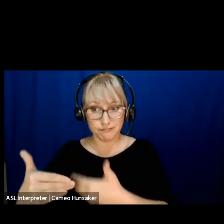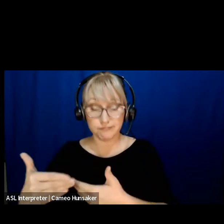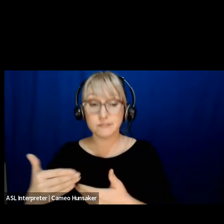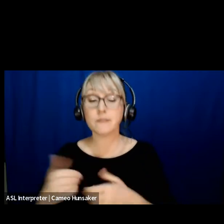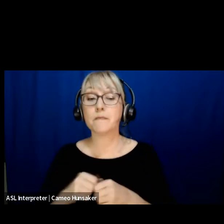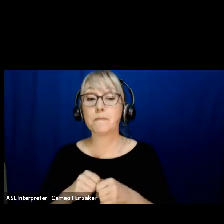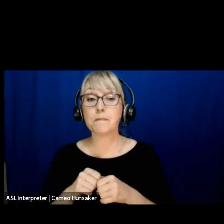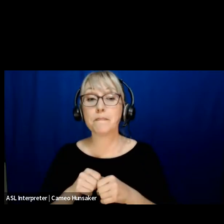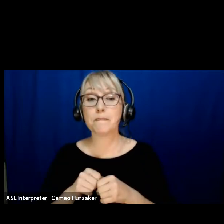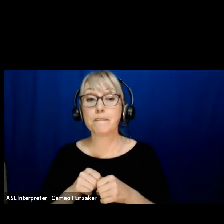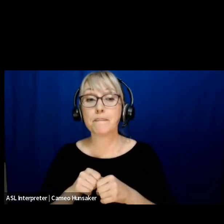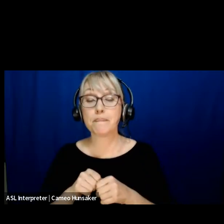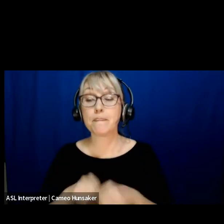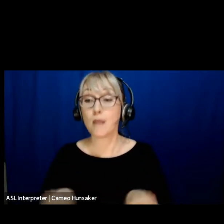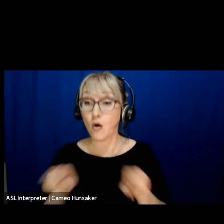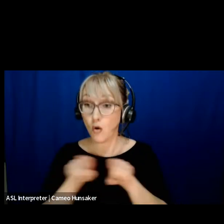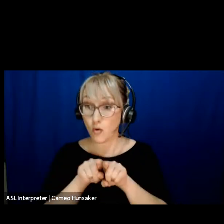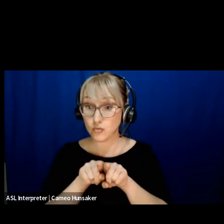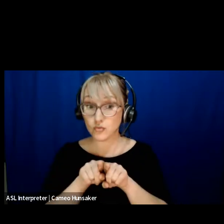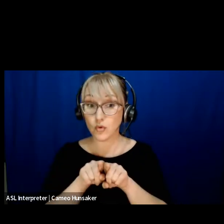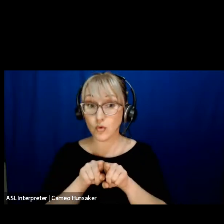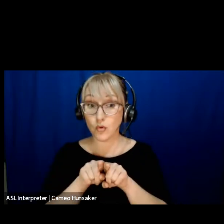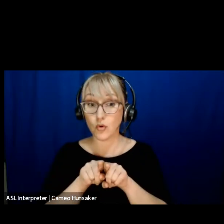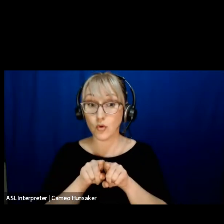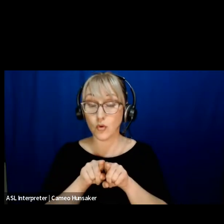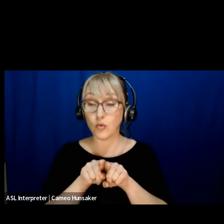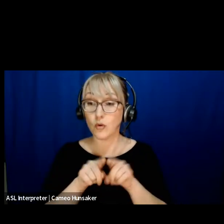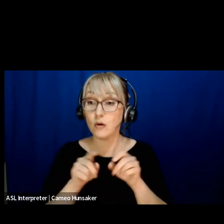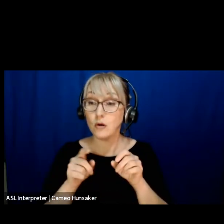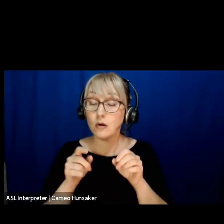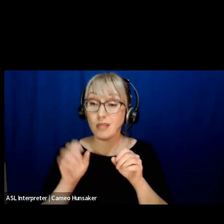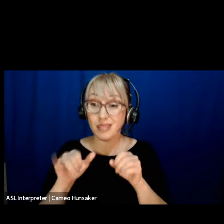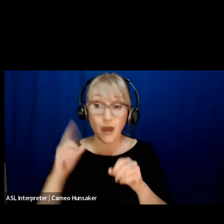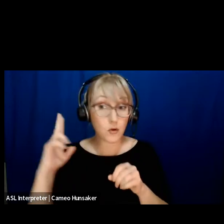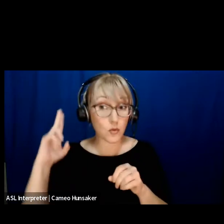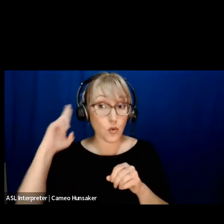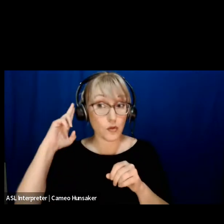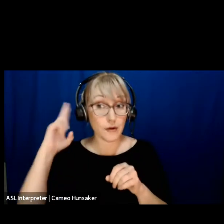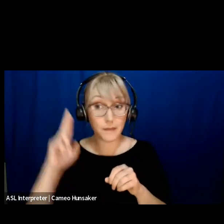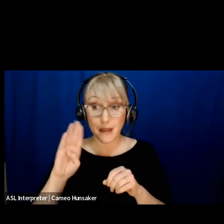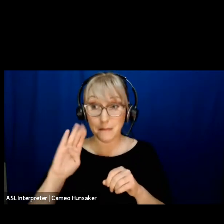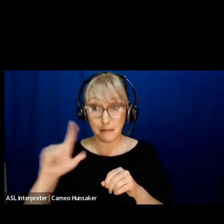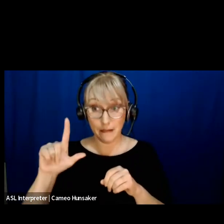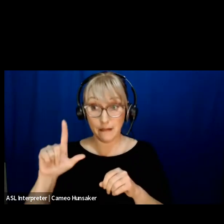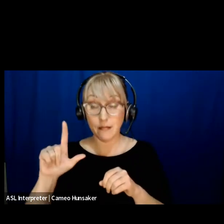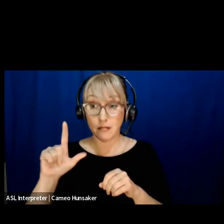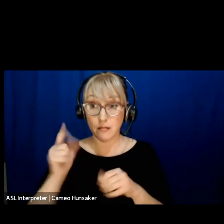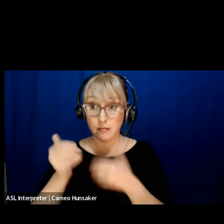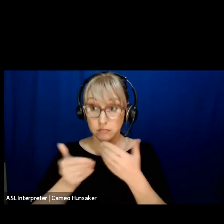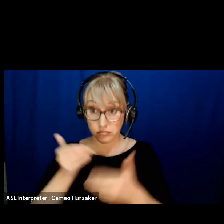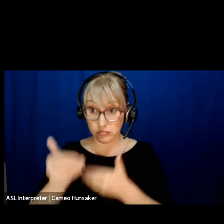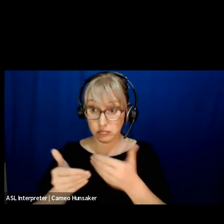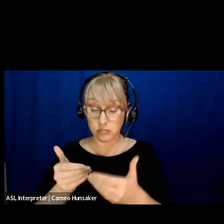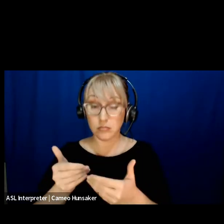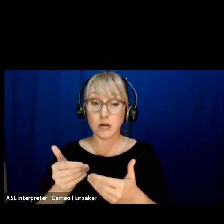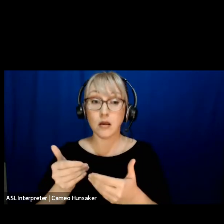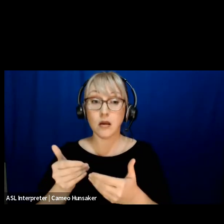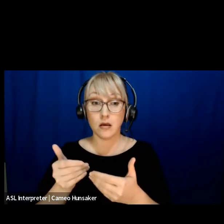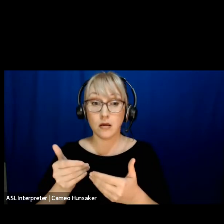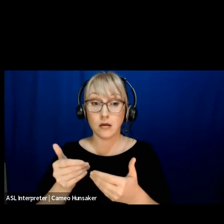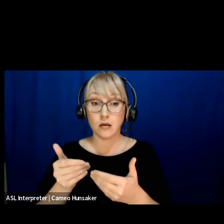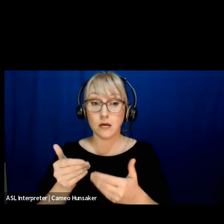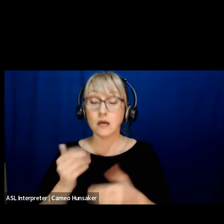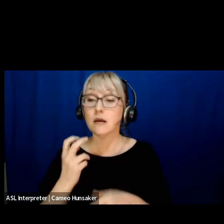Additionally, with the cochlear implant bill making it through is the